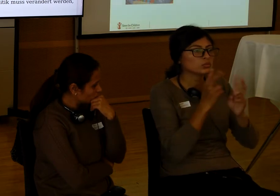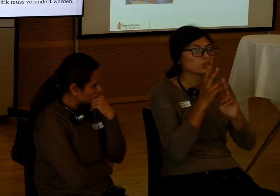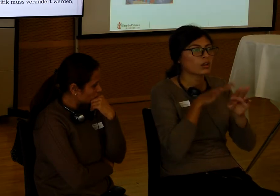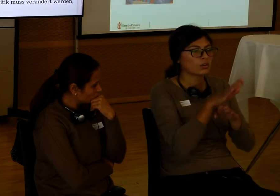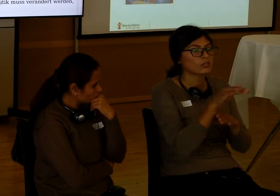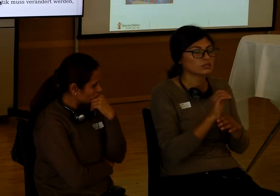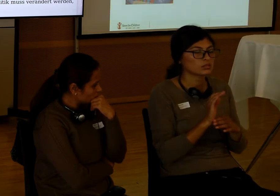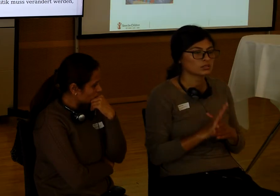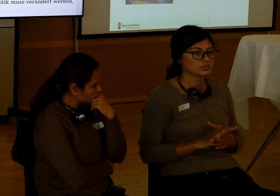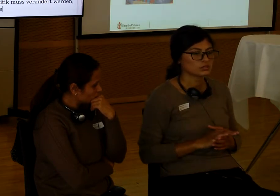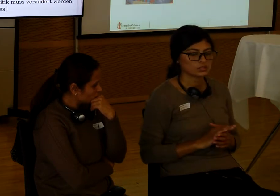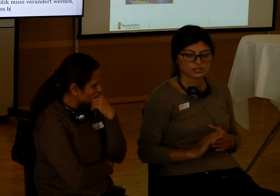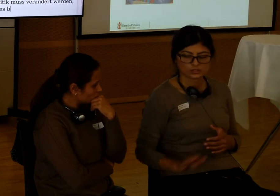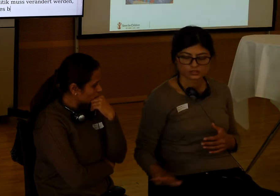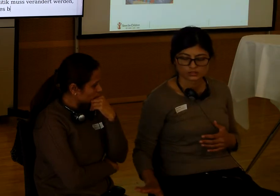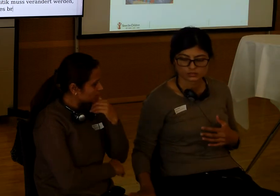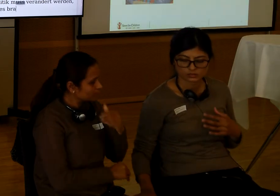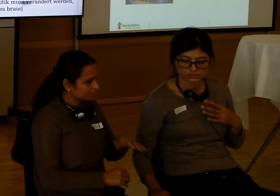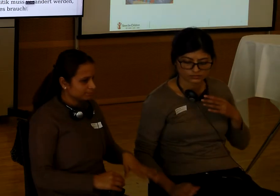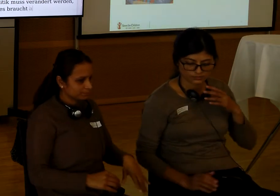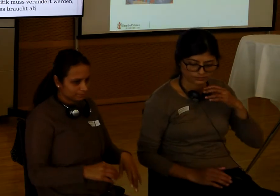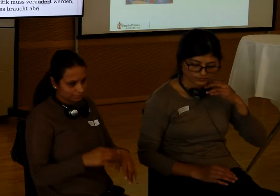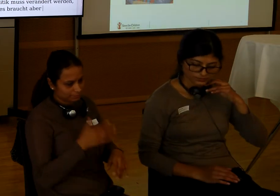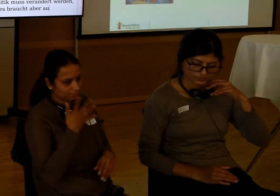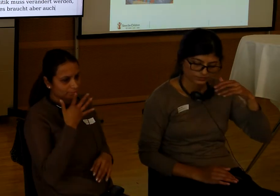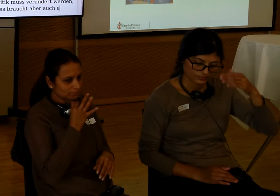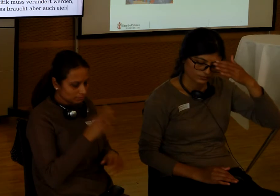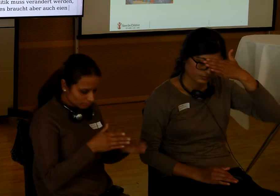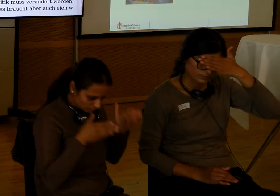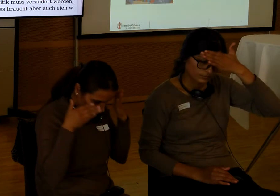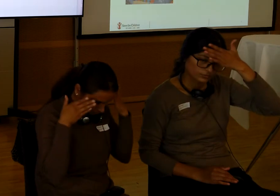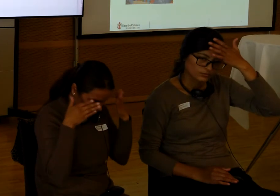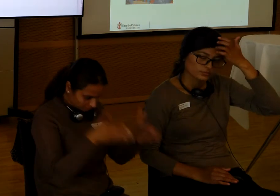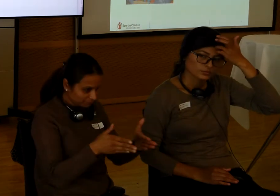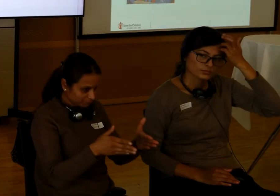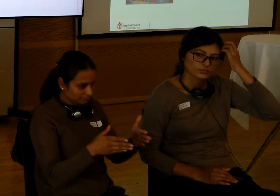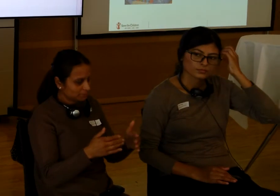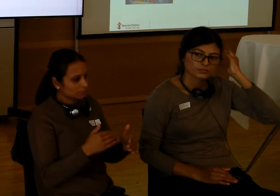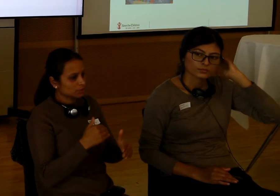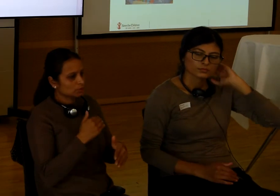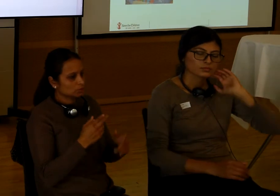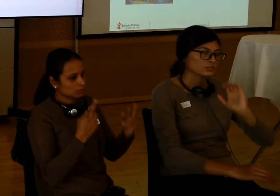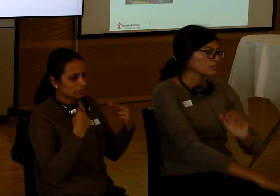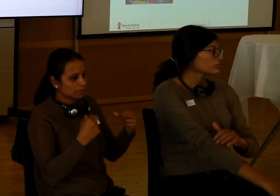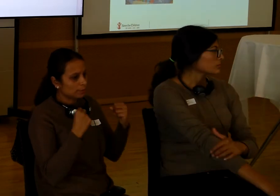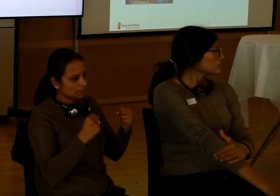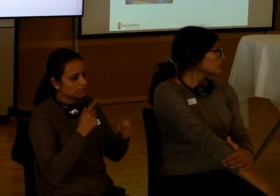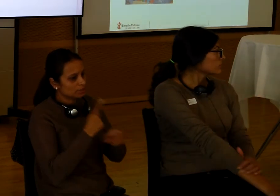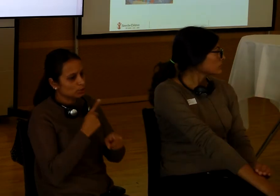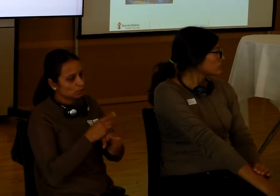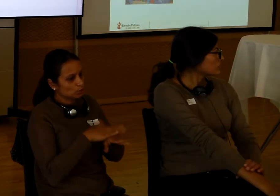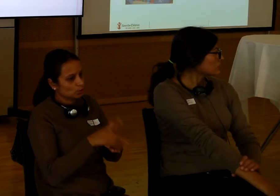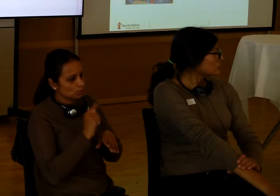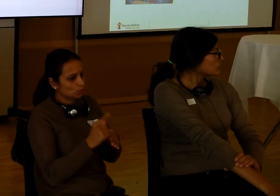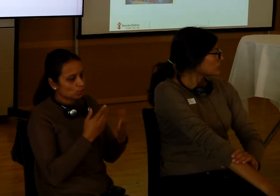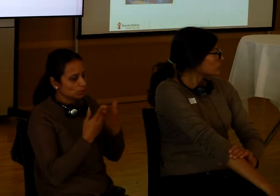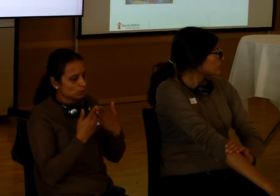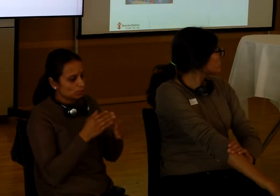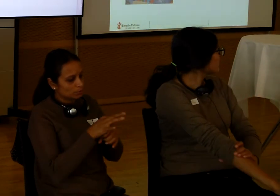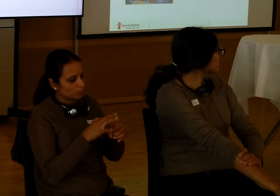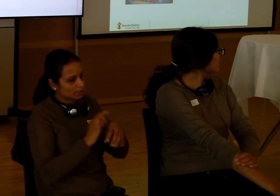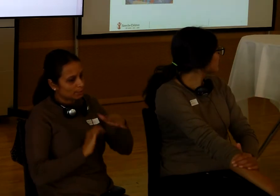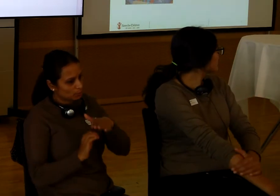learning environments, with a particular focus on building the capacities of teachers and the school